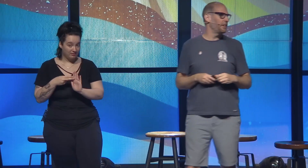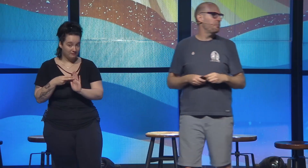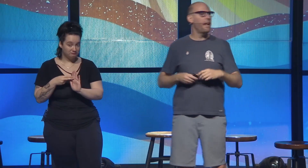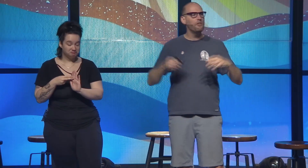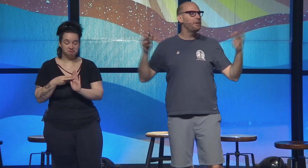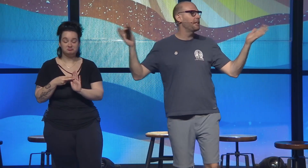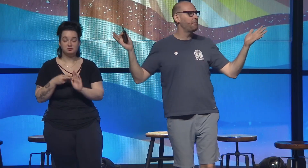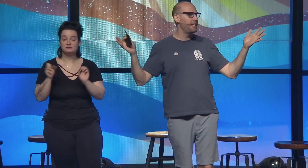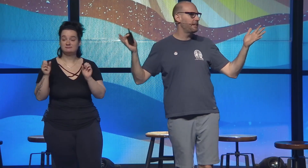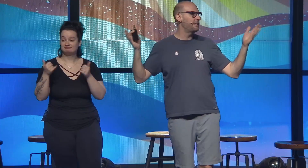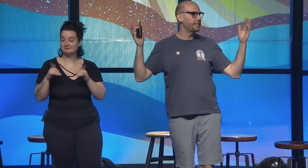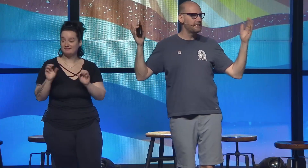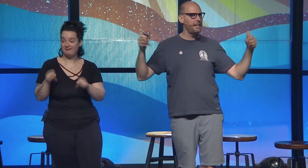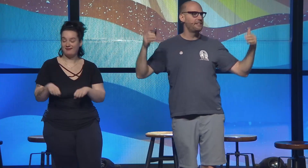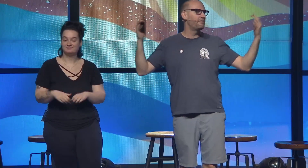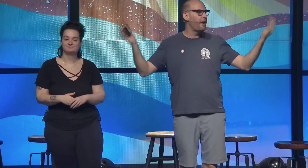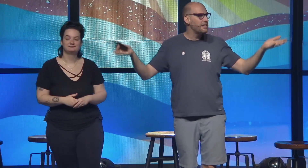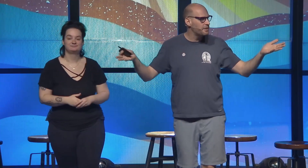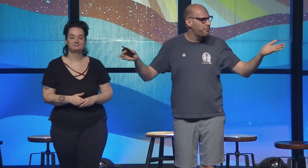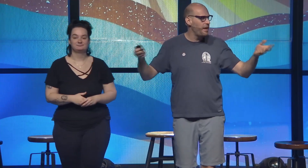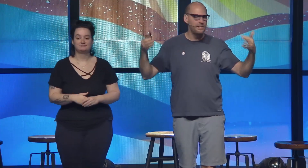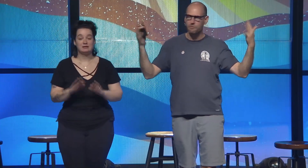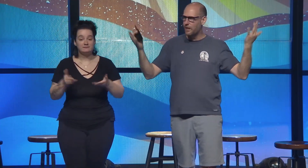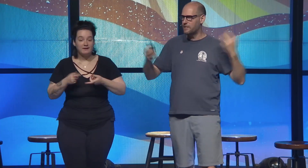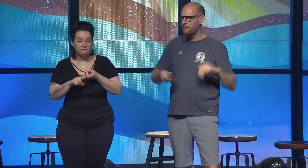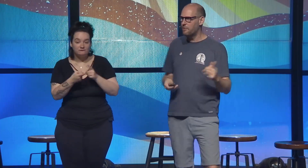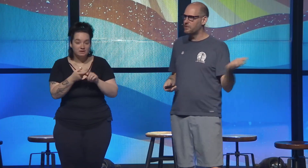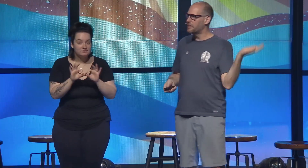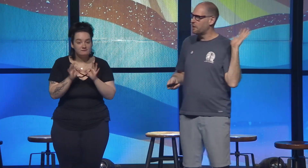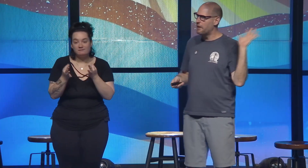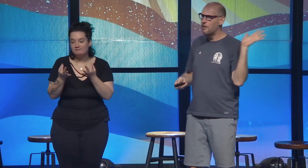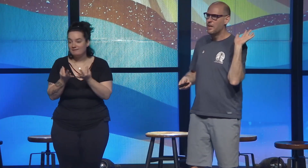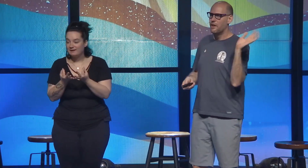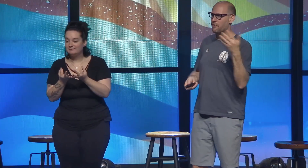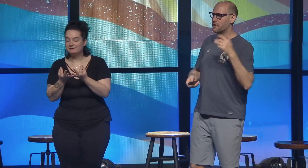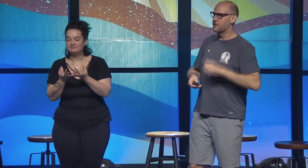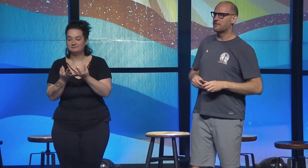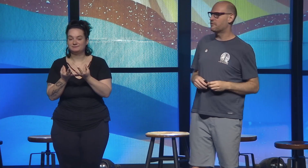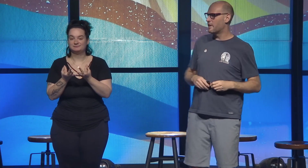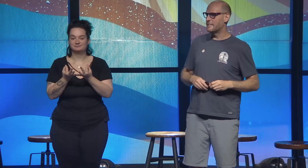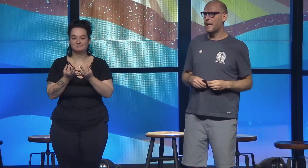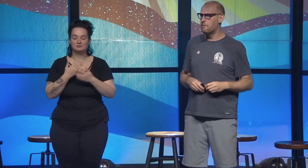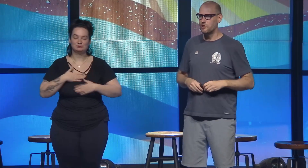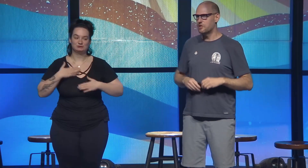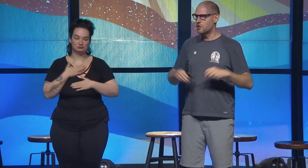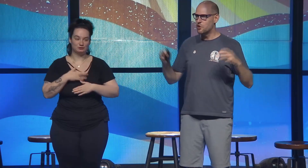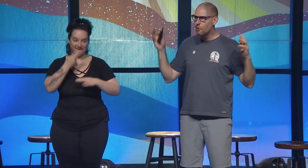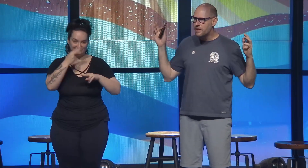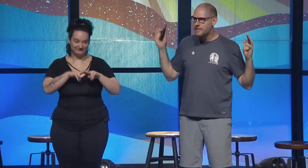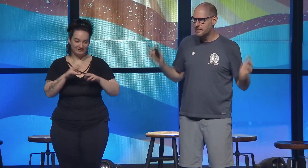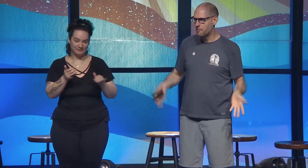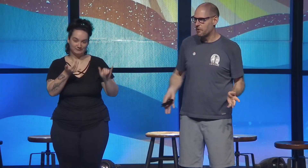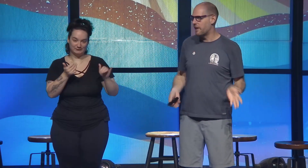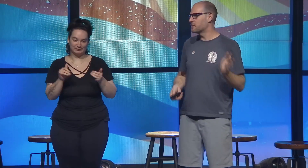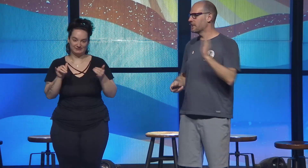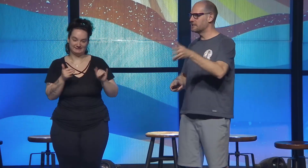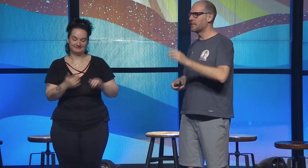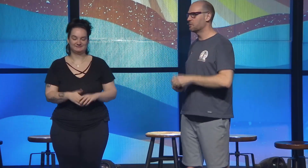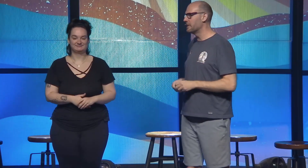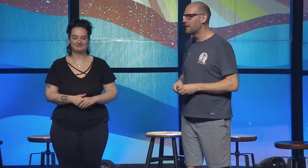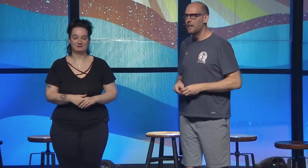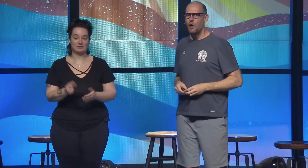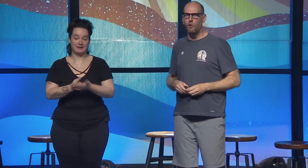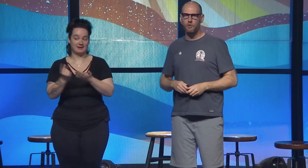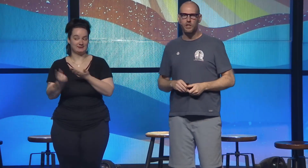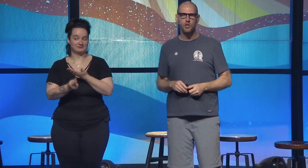want to volunteer, but everybody can make it a success. Invite some friends, invite some neighbors to come out for this fun time to just enjoy the summer, all right? So that's